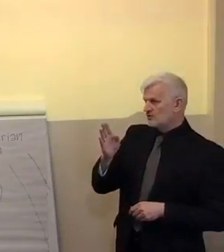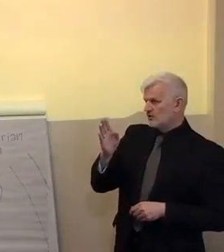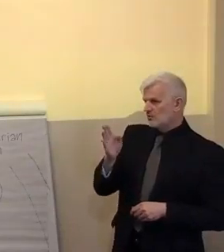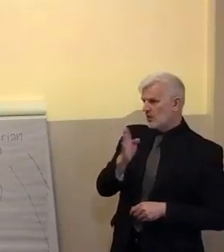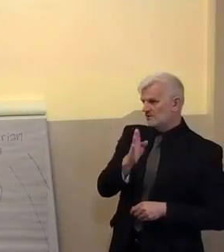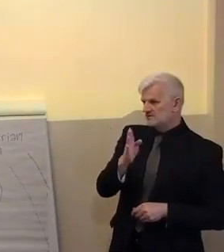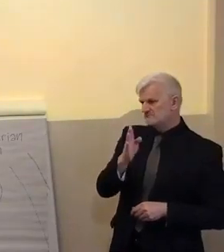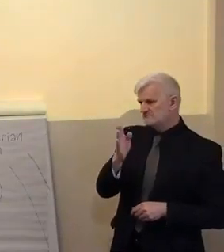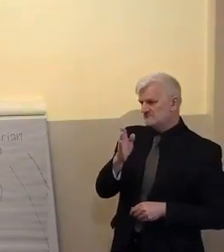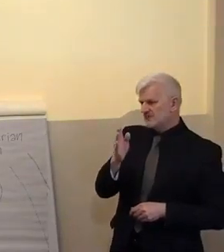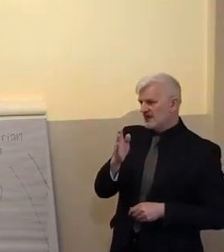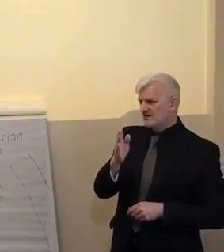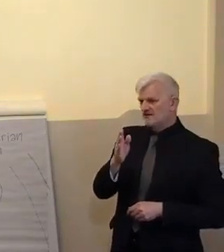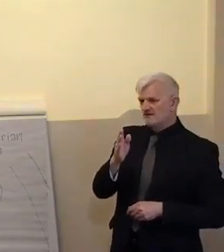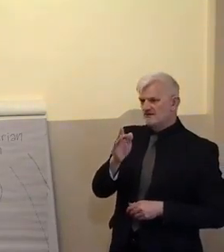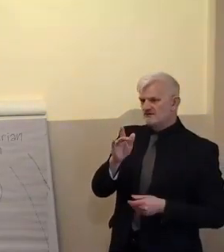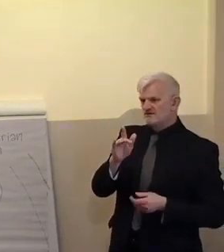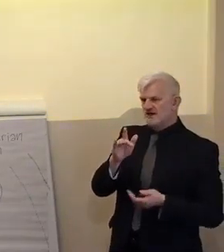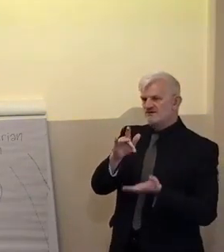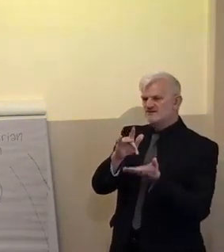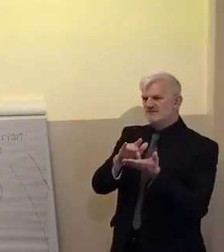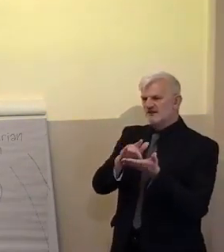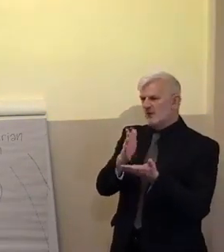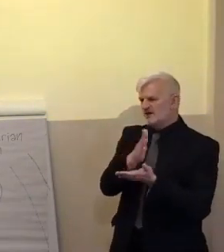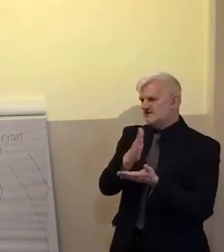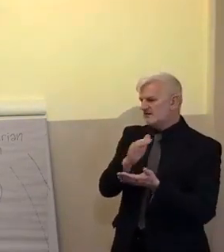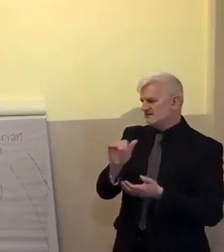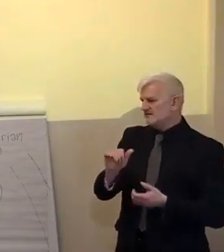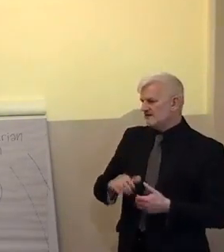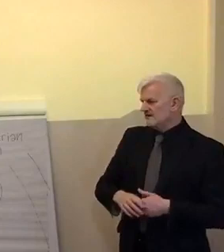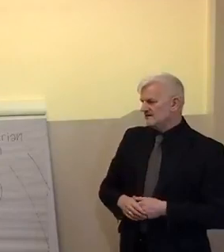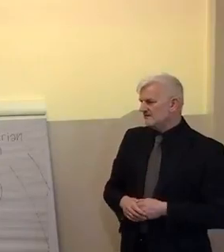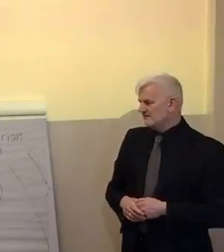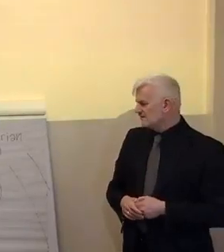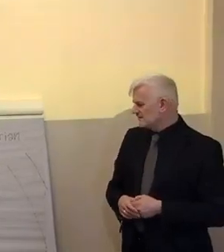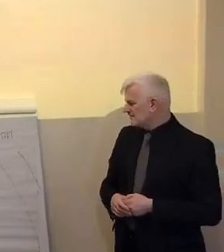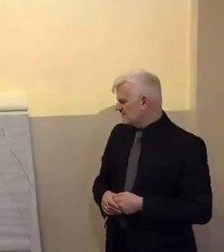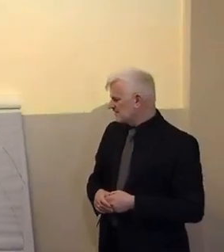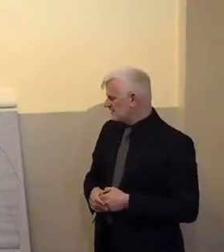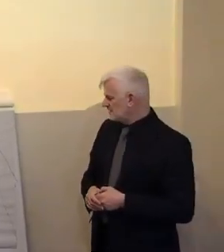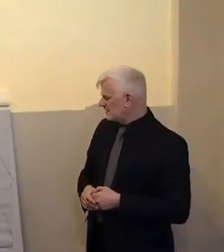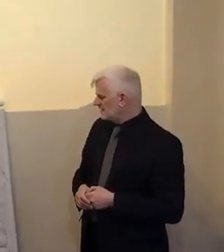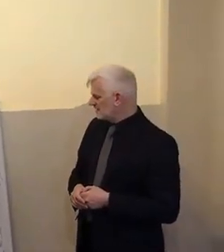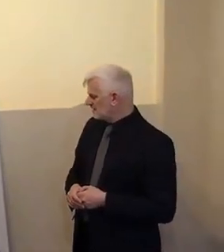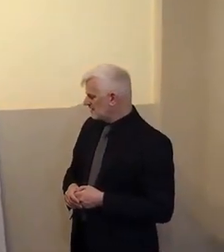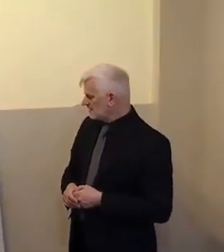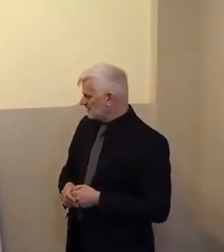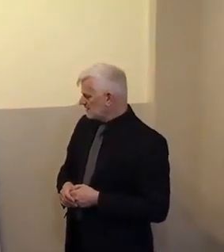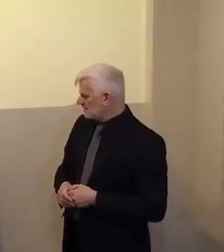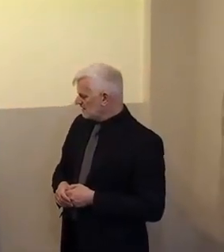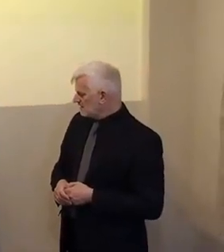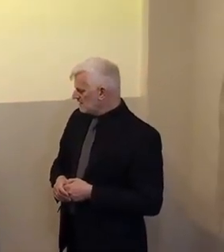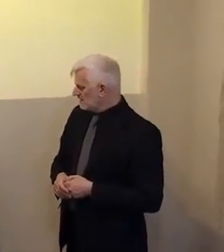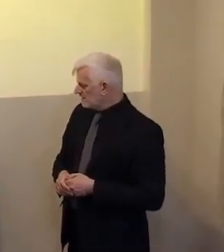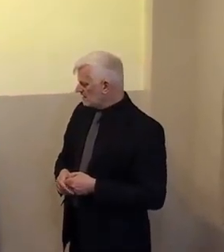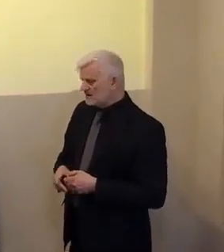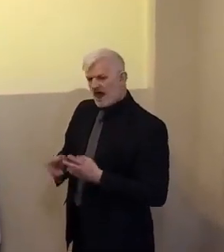west, Yeah. or something like that. Middle West. Middle west, yeah. So we have a satellite cities, about